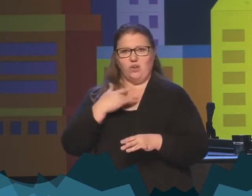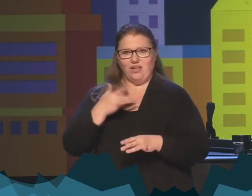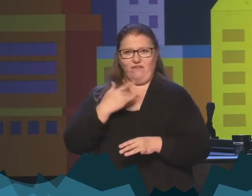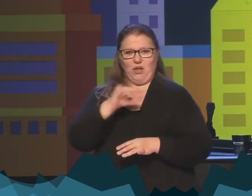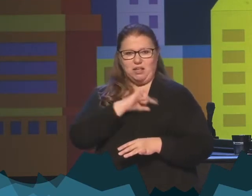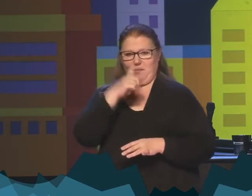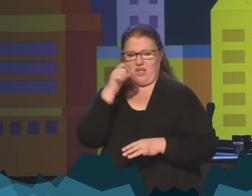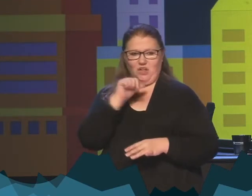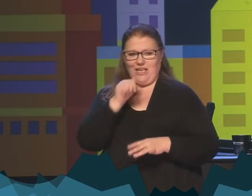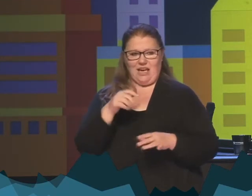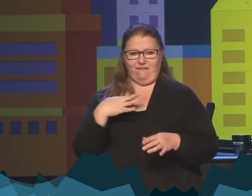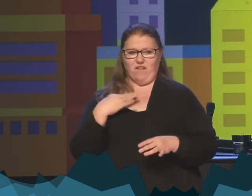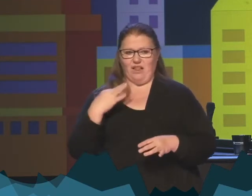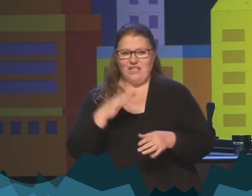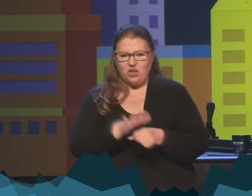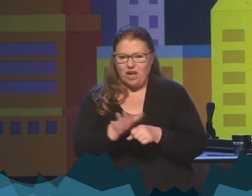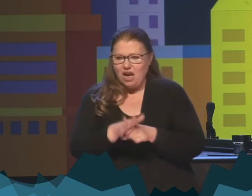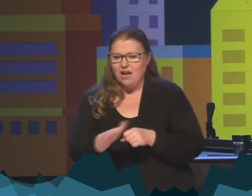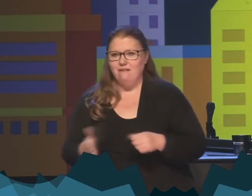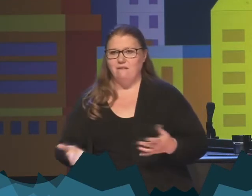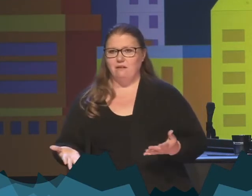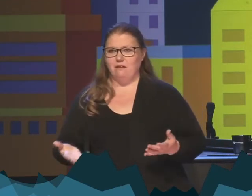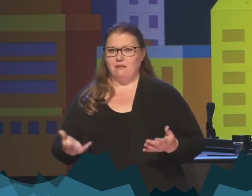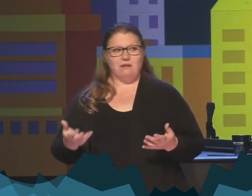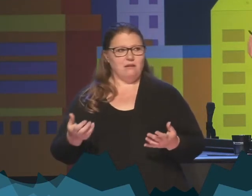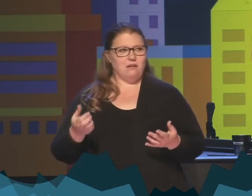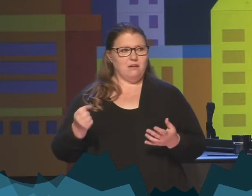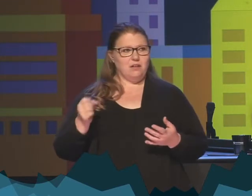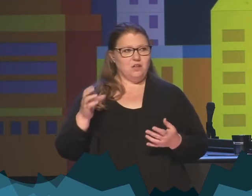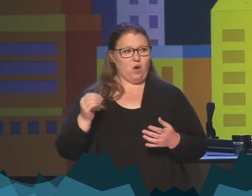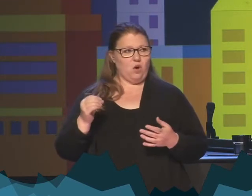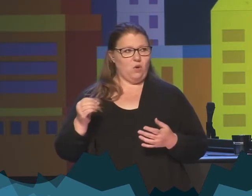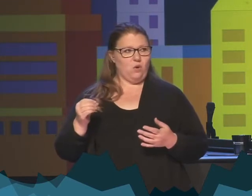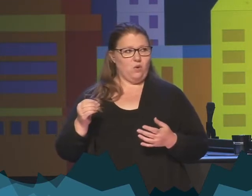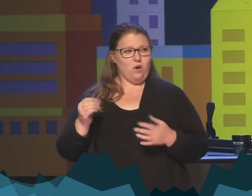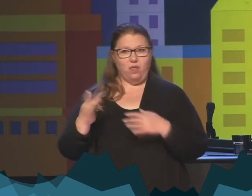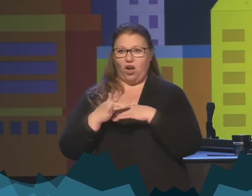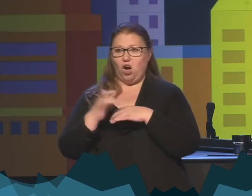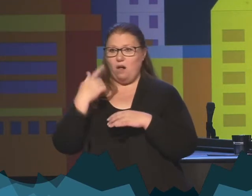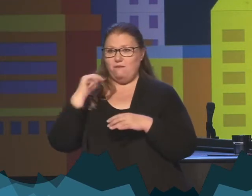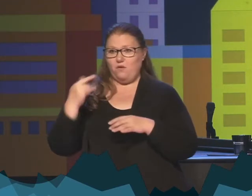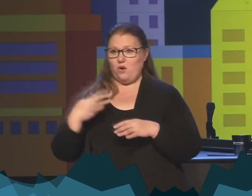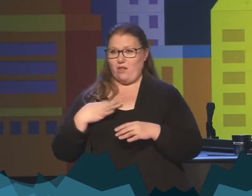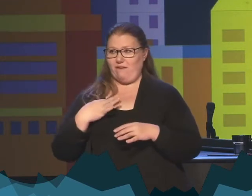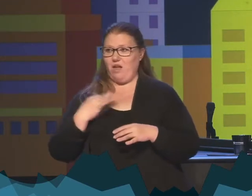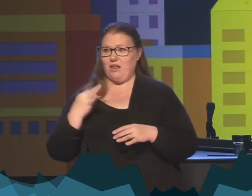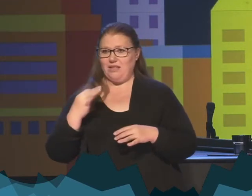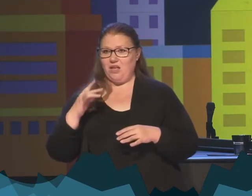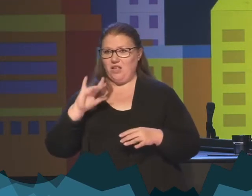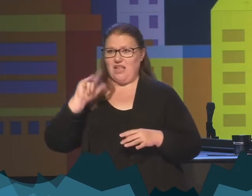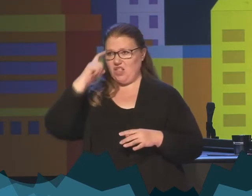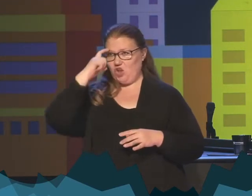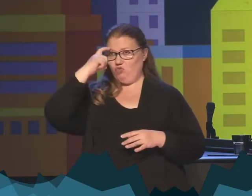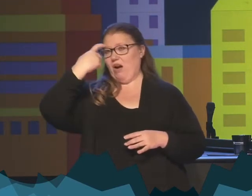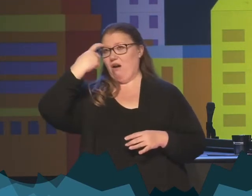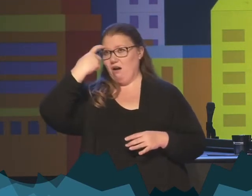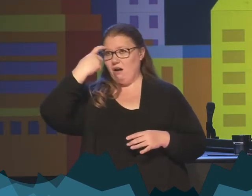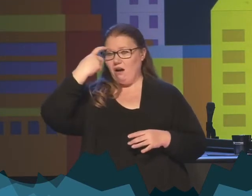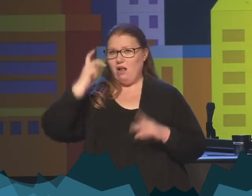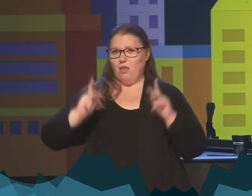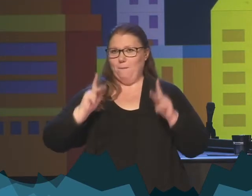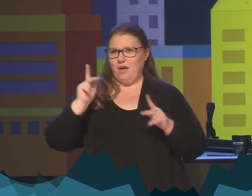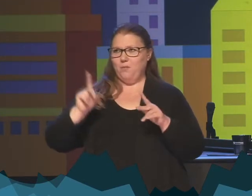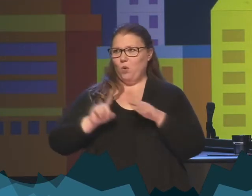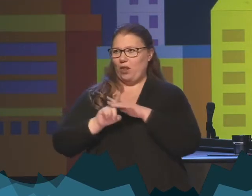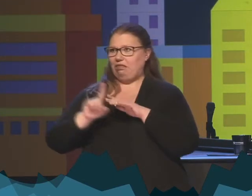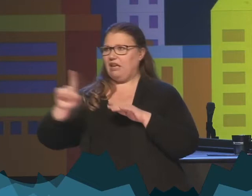didn't volunteer enough. Right? So their call comes to volunteer. It's a trigger for people with significant trauma, and they'll walk out the